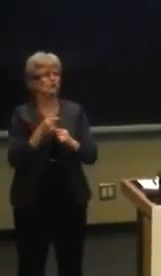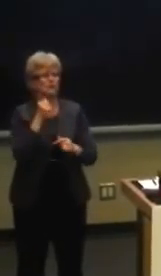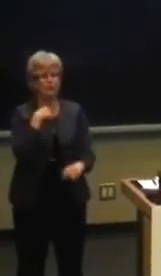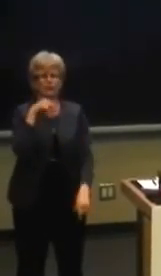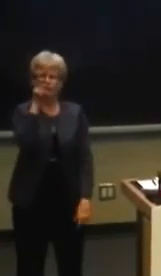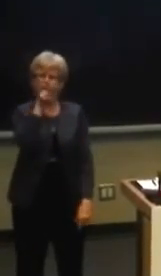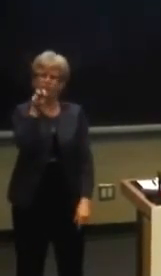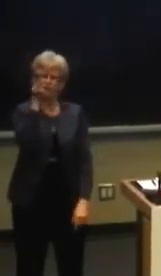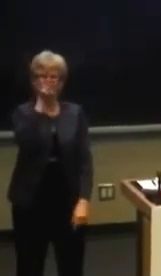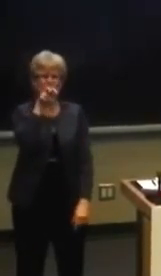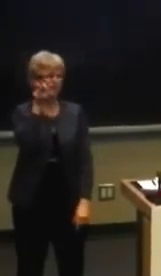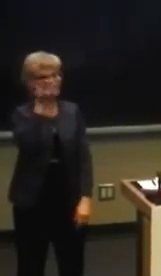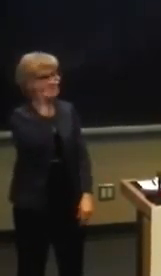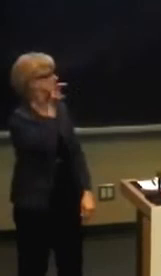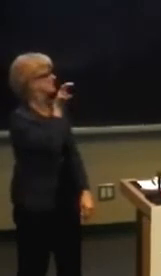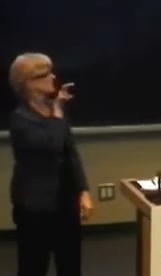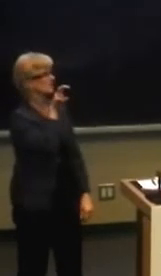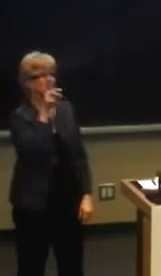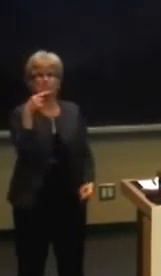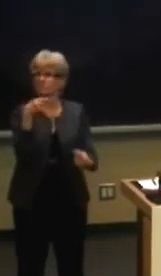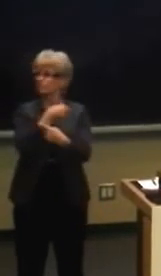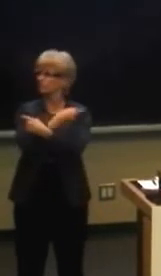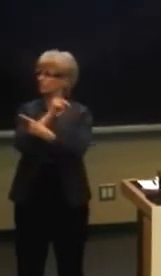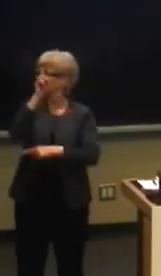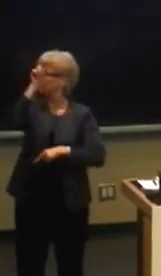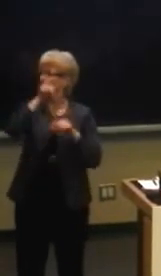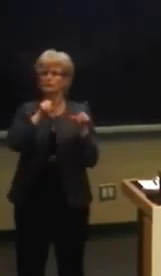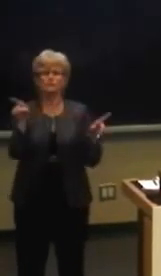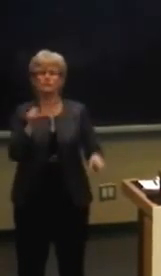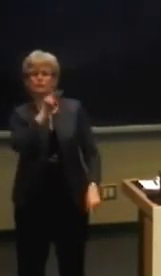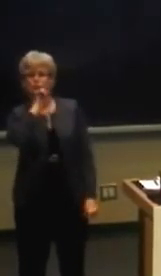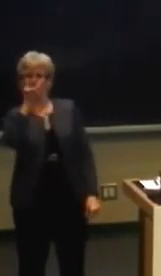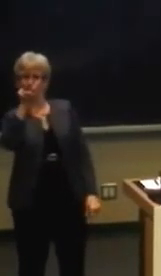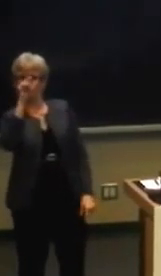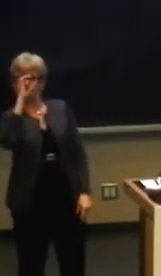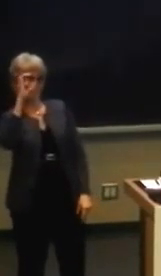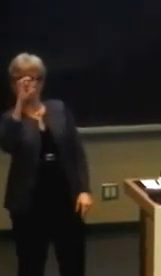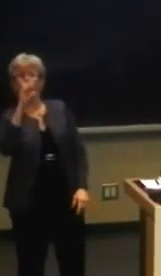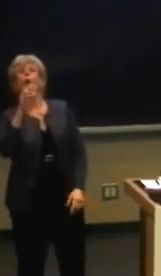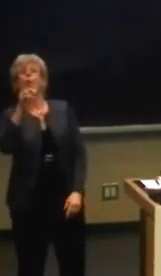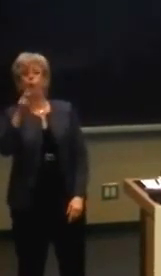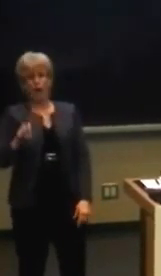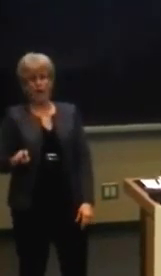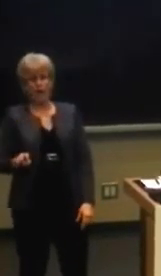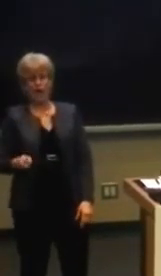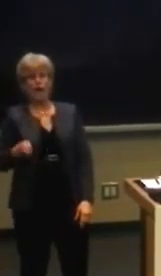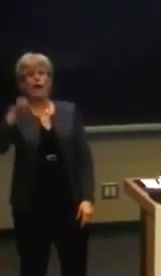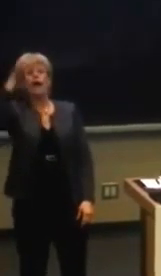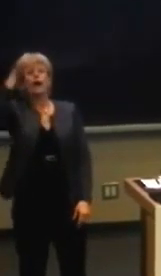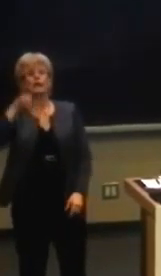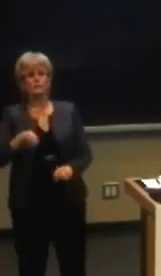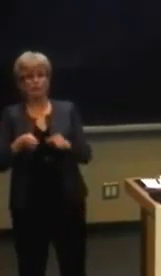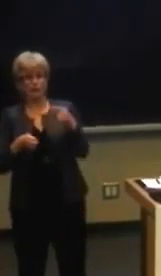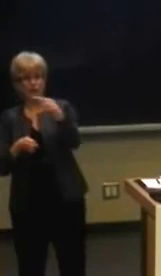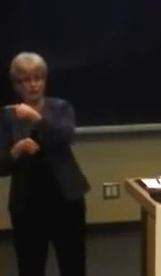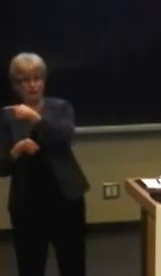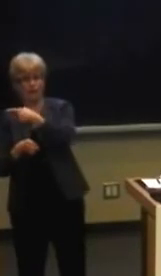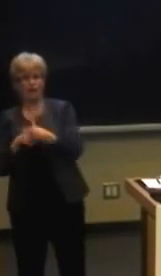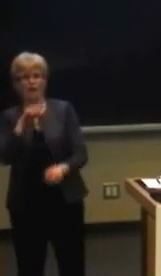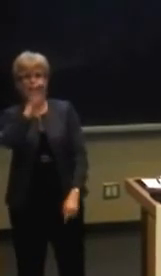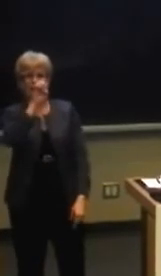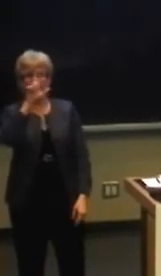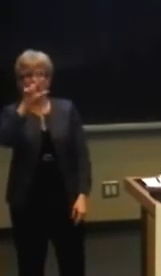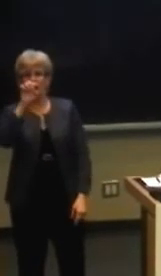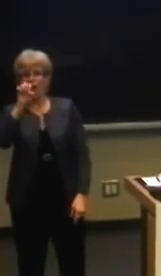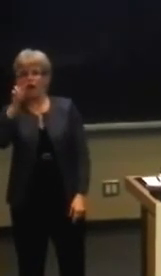can determine where they want to go. It is far easier to look at the pictogram of an elevator and understand where to go than to read the word elevator,